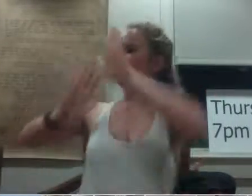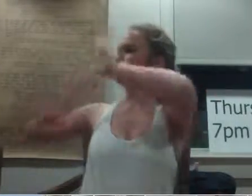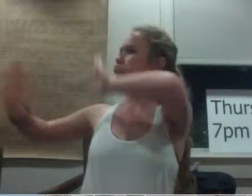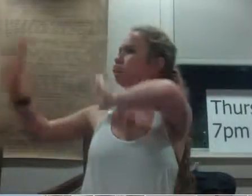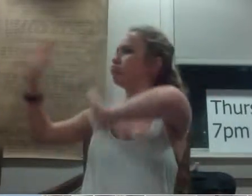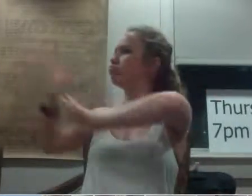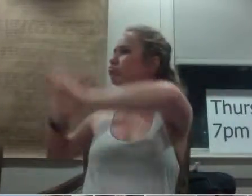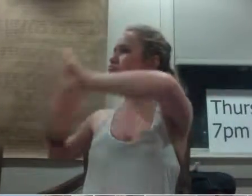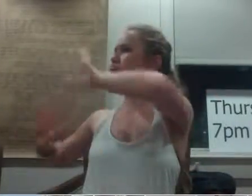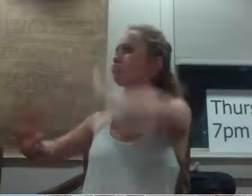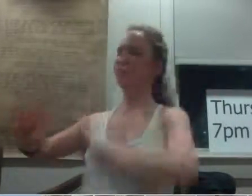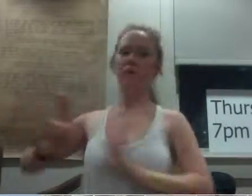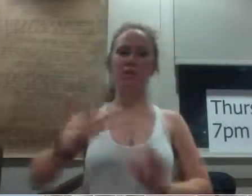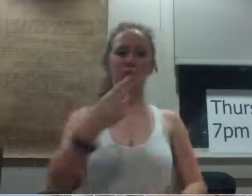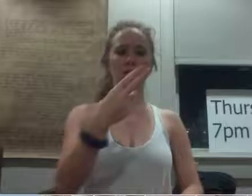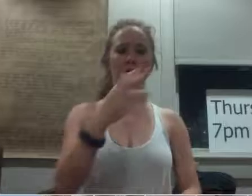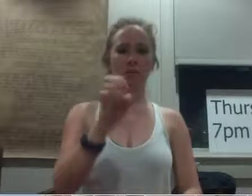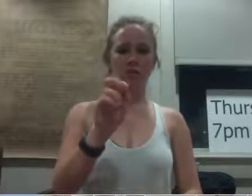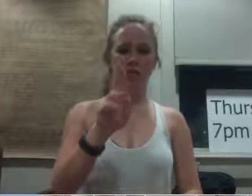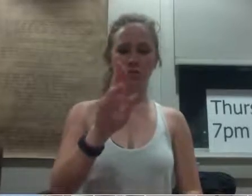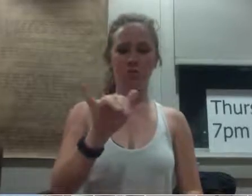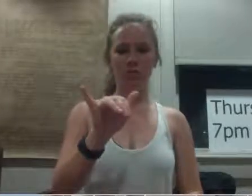About kings and history.